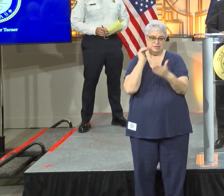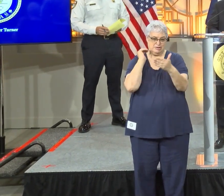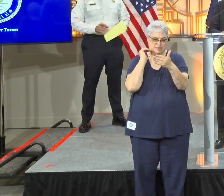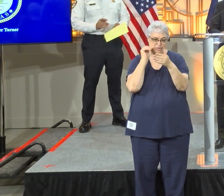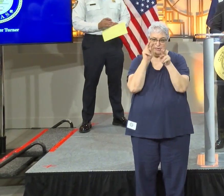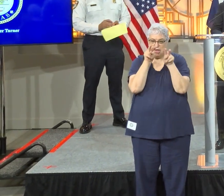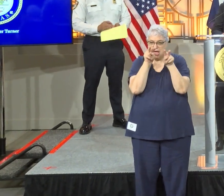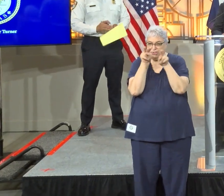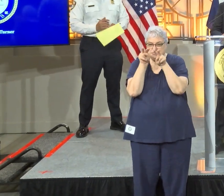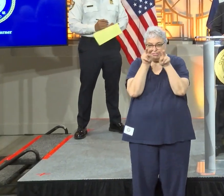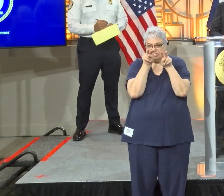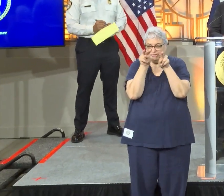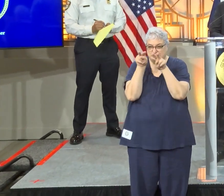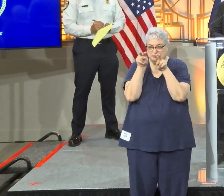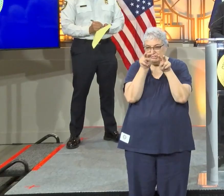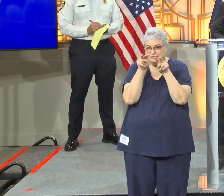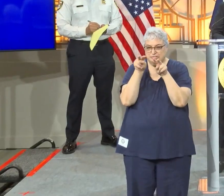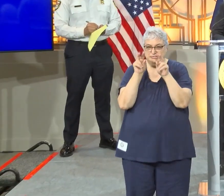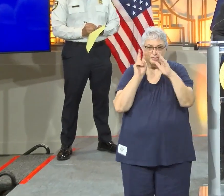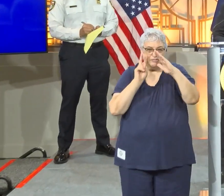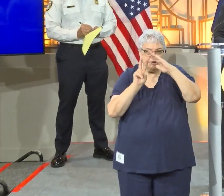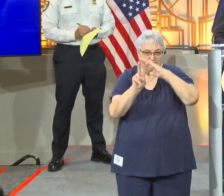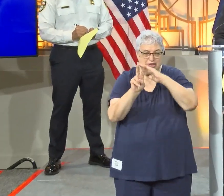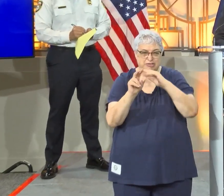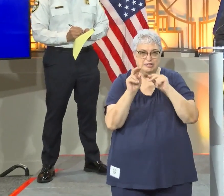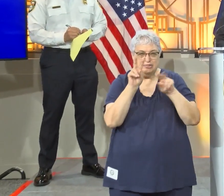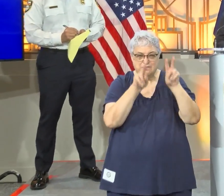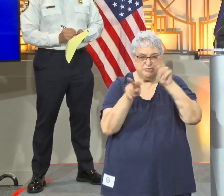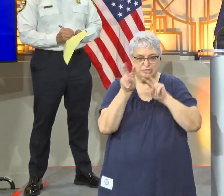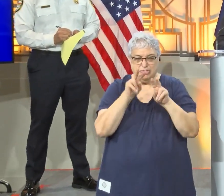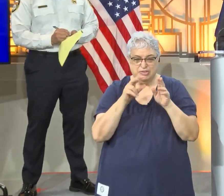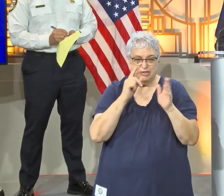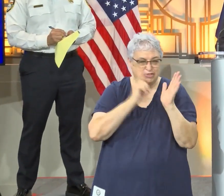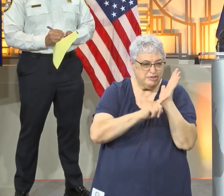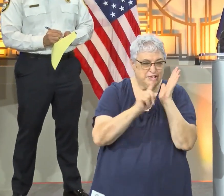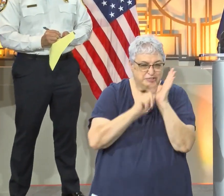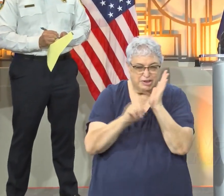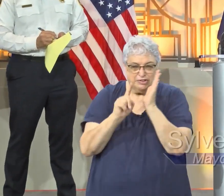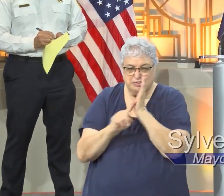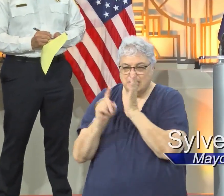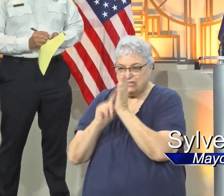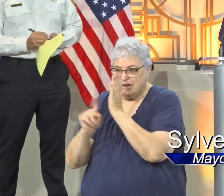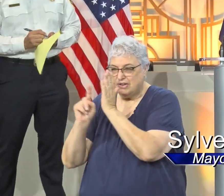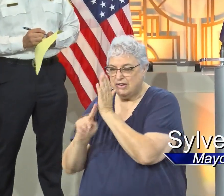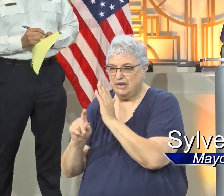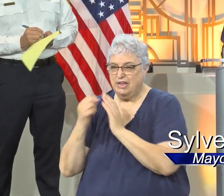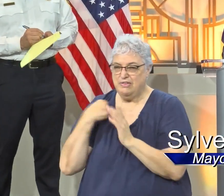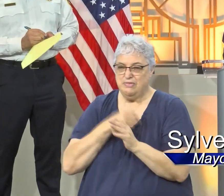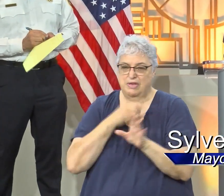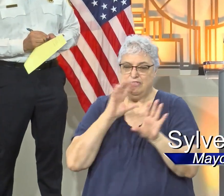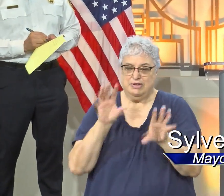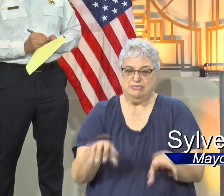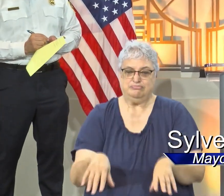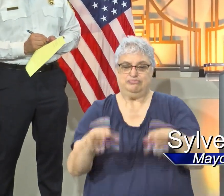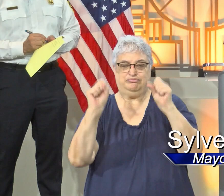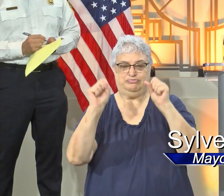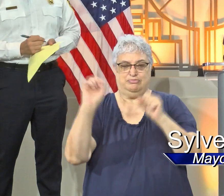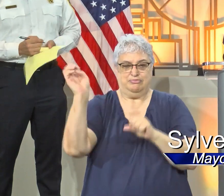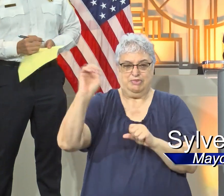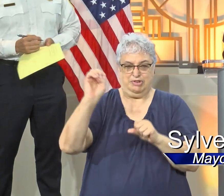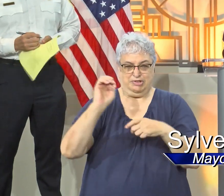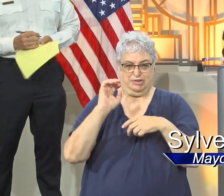closely monitoring the forecast and reviewing all plans in case we must activate our emergency